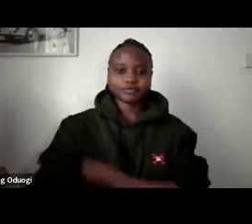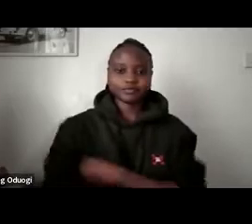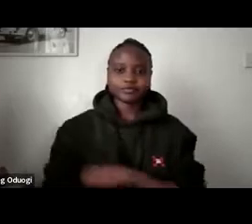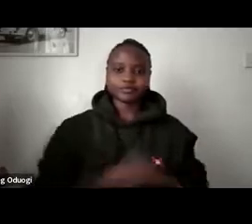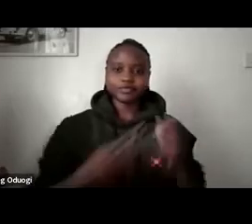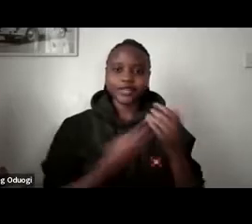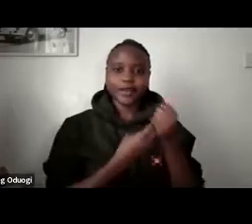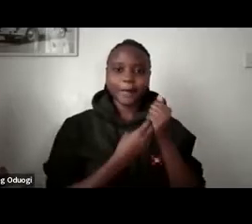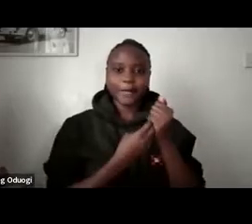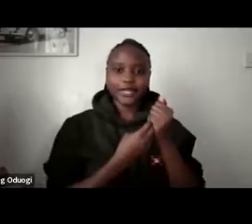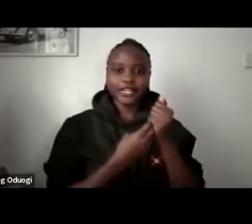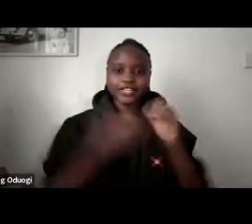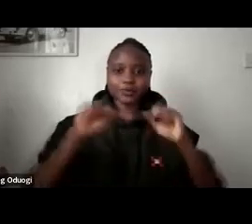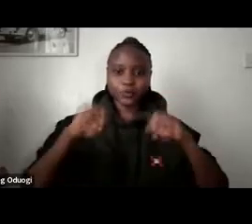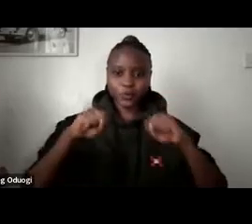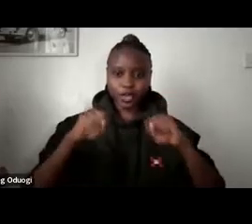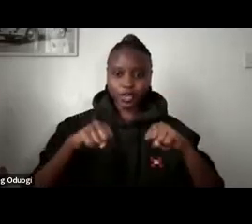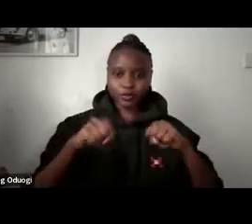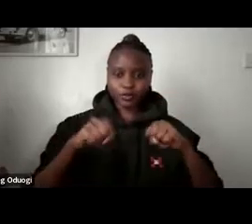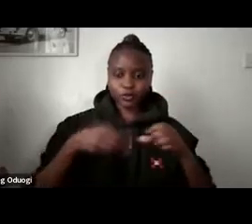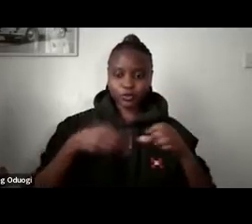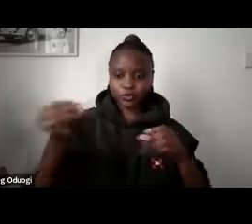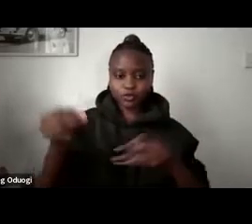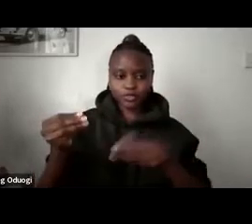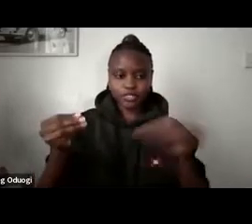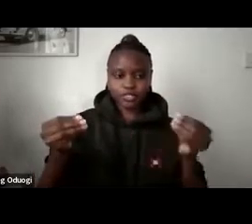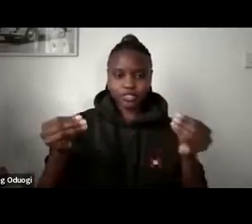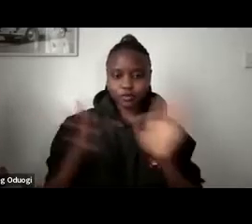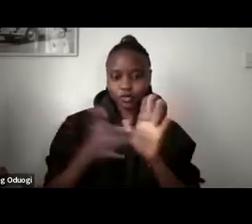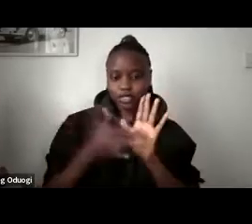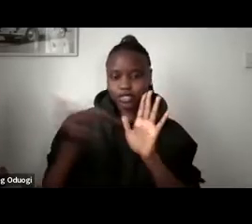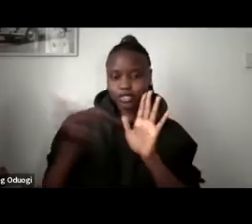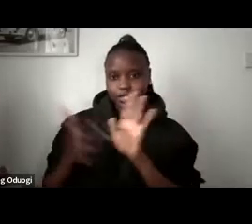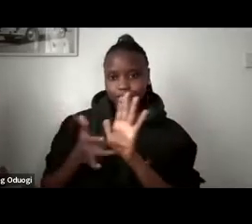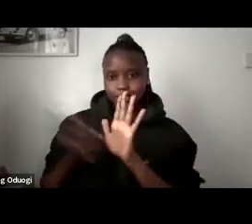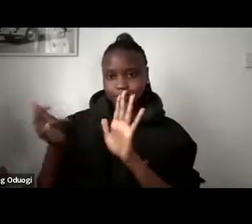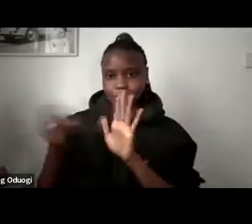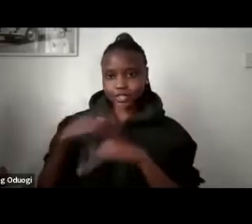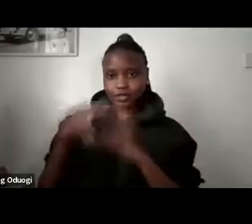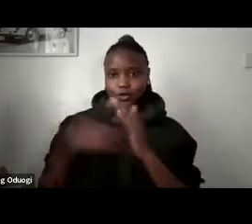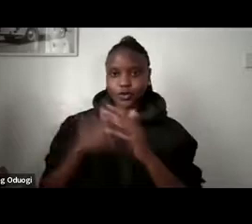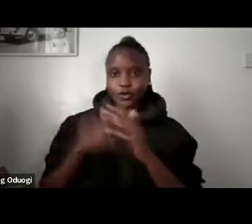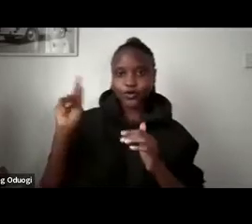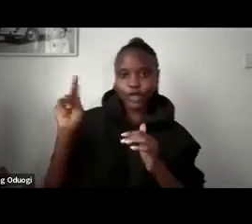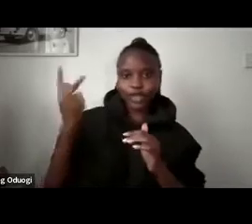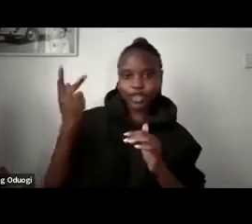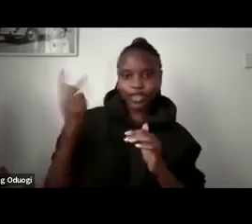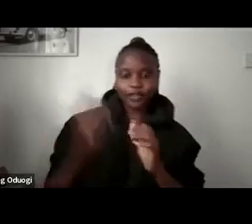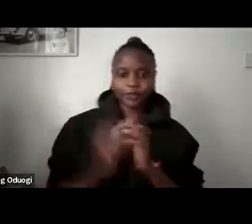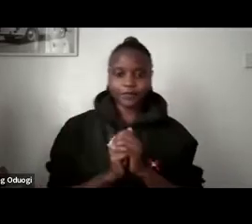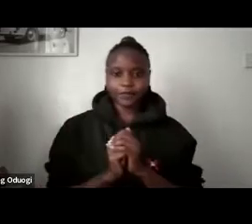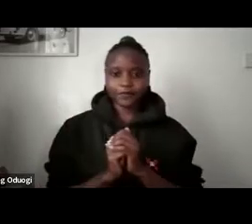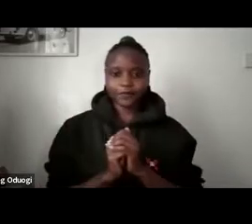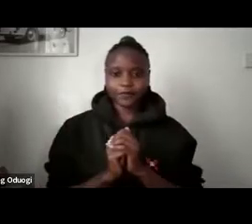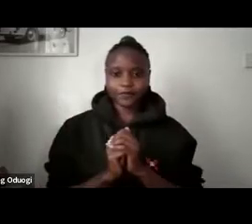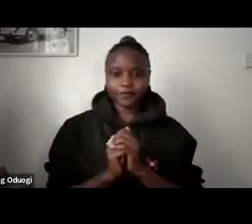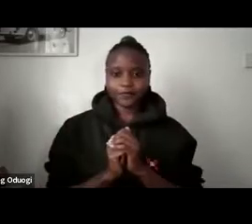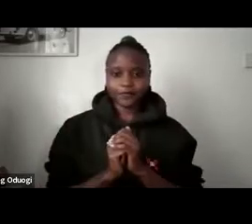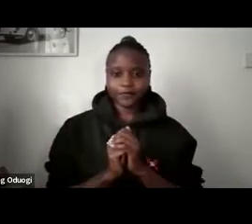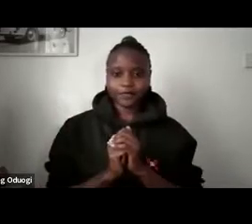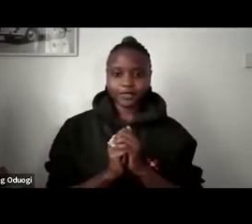were able to distribute 20 tablets all over Kenya and to promote French with